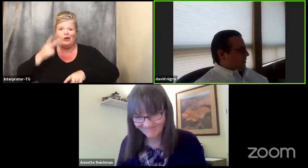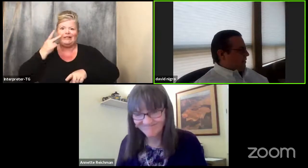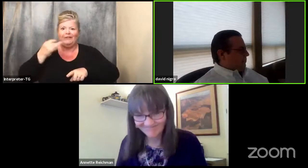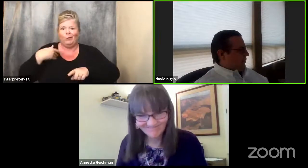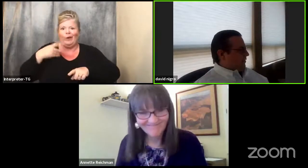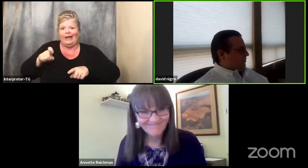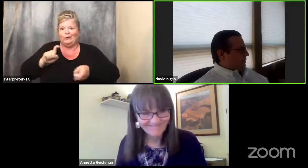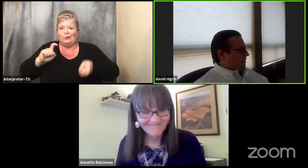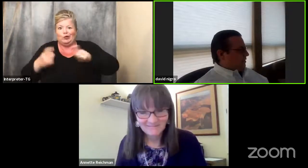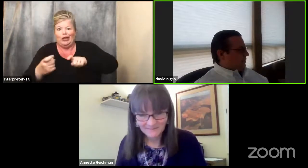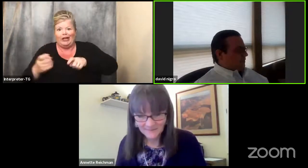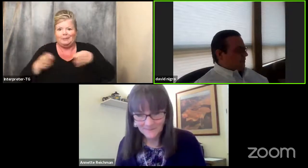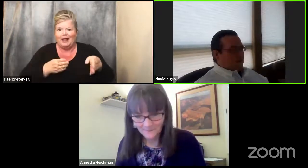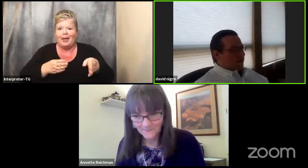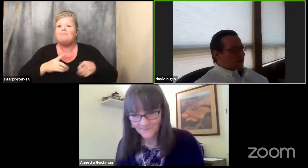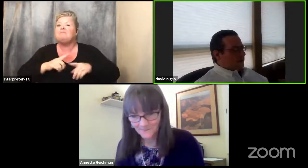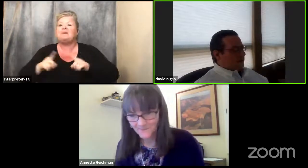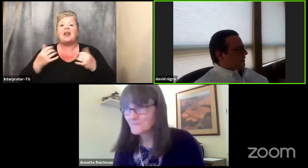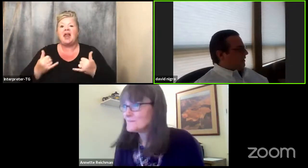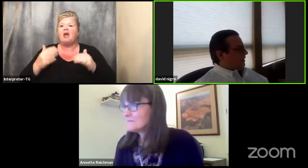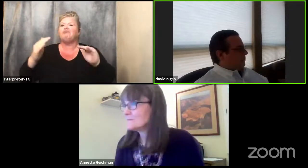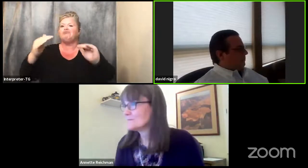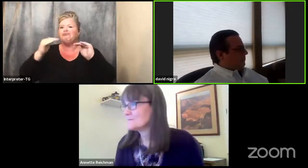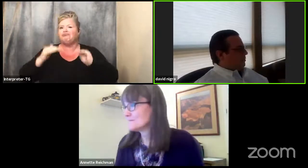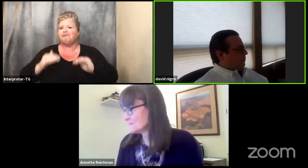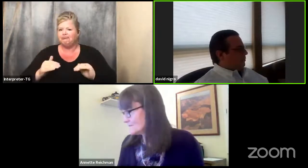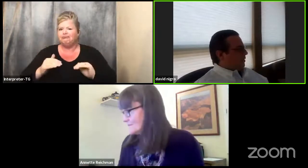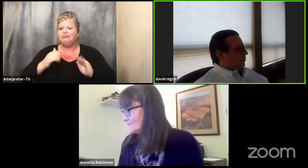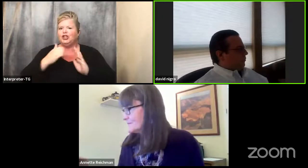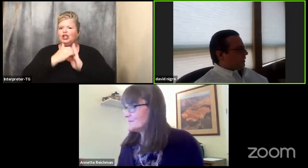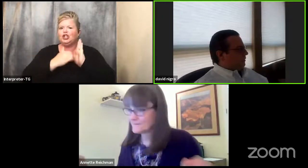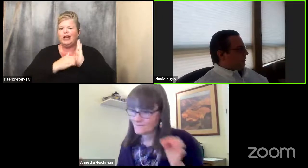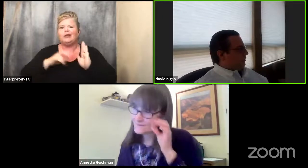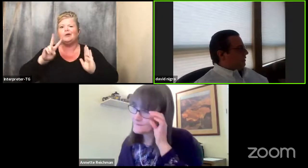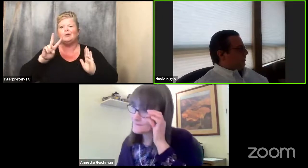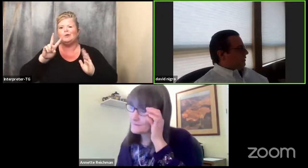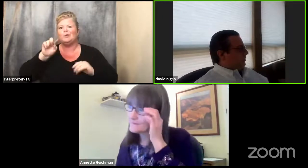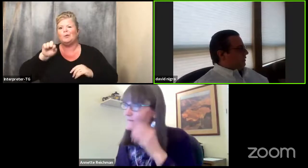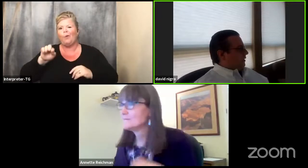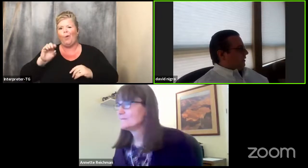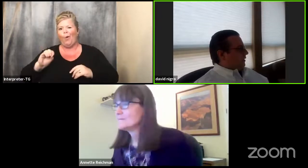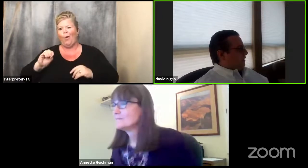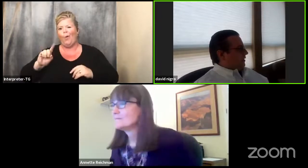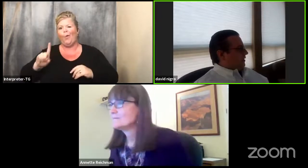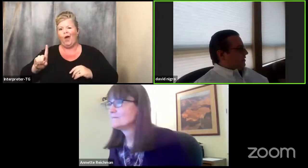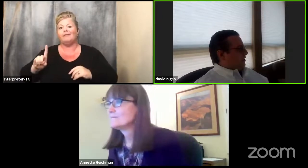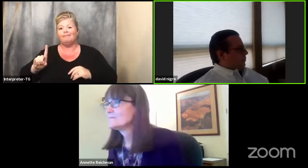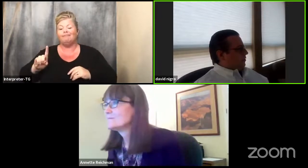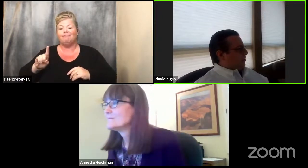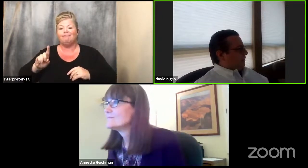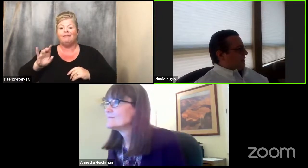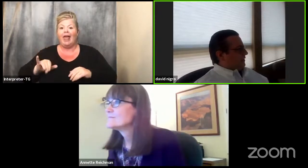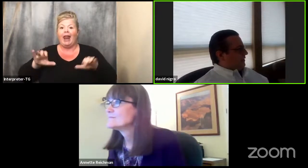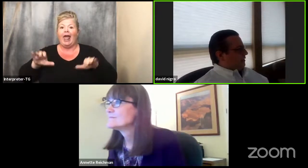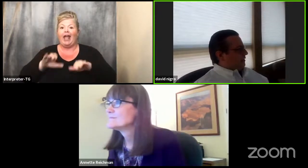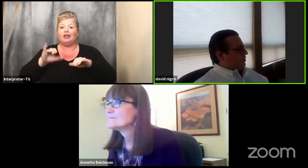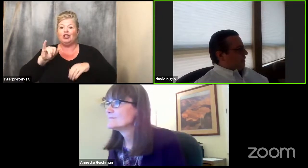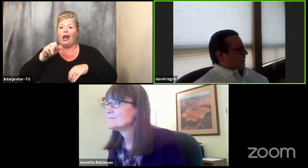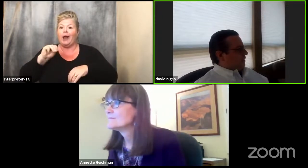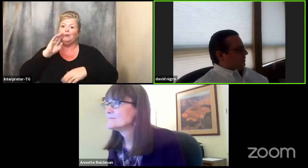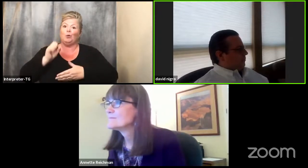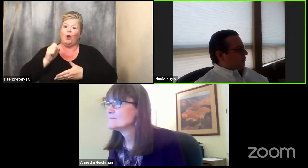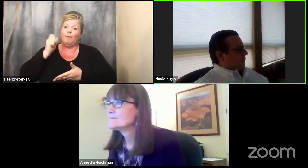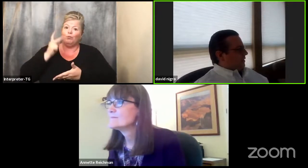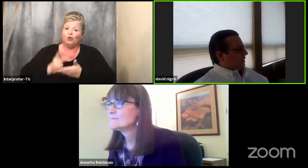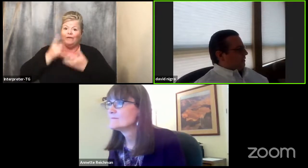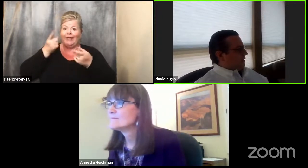But we can move on to the next agenda item, 2.01. The action item approval of consent agenda